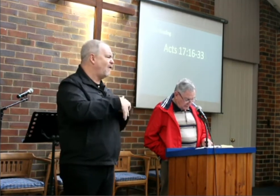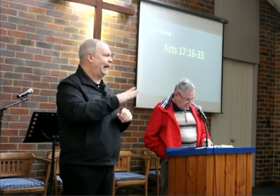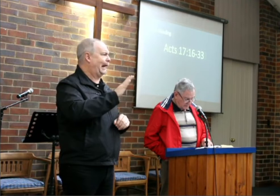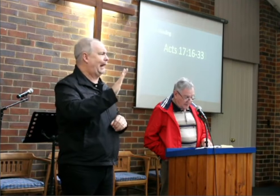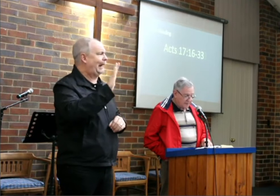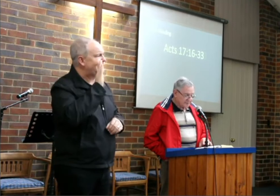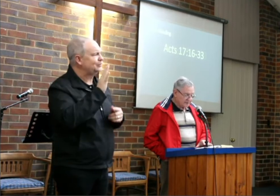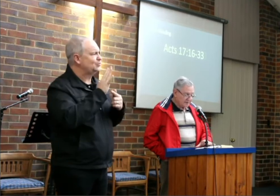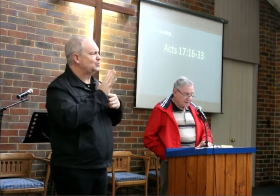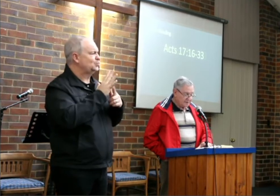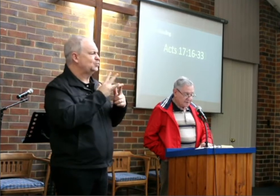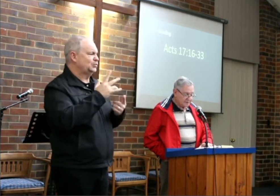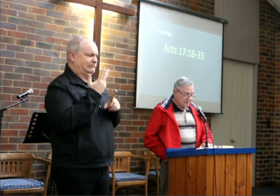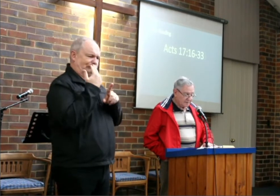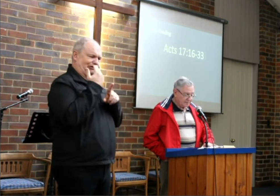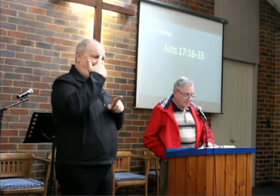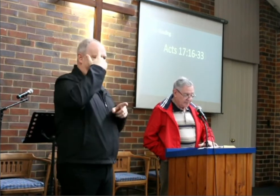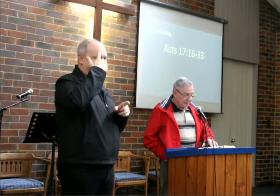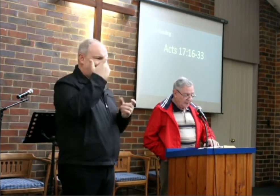listening to the latest ideas.